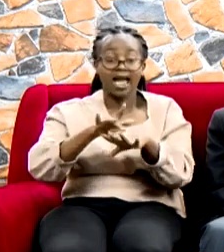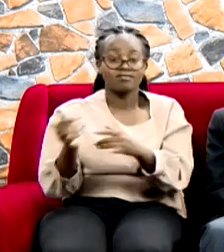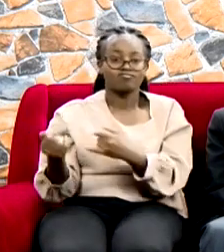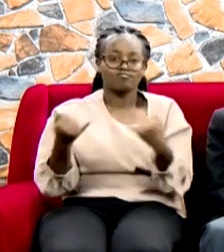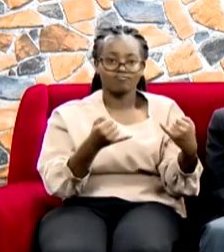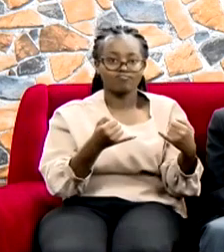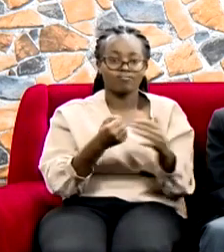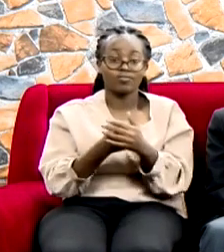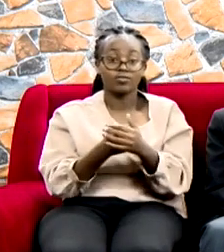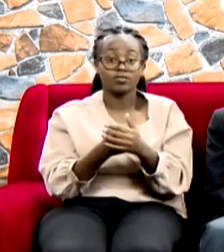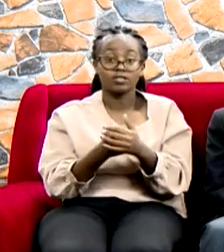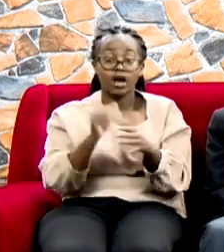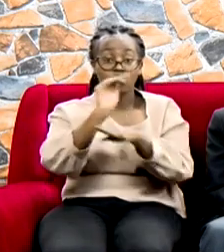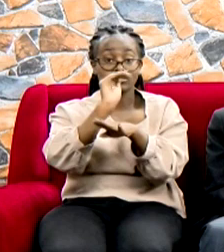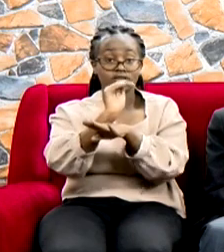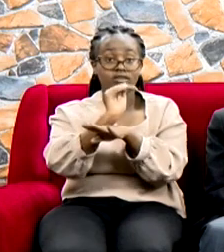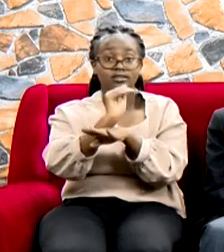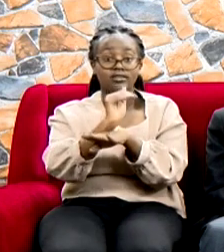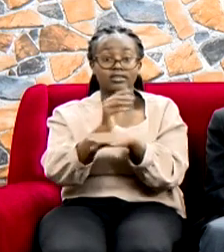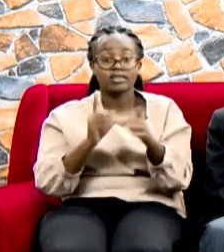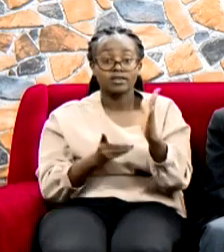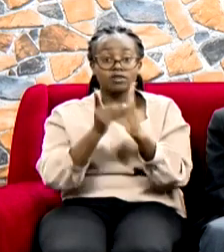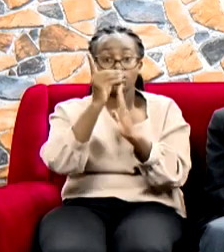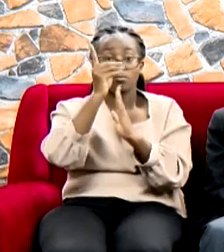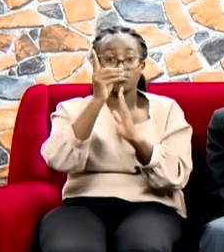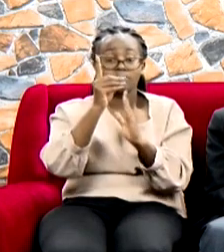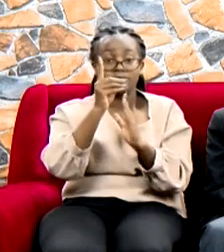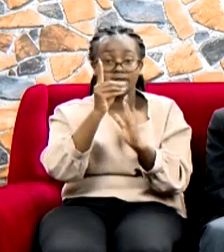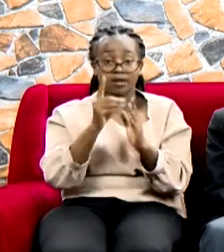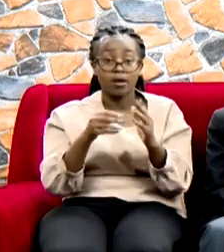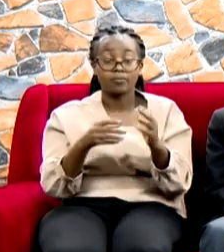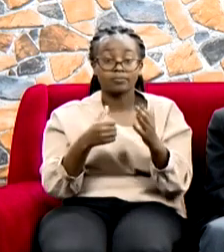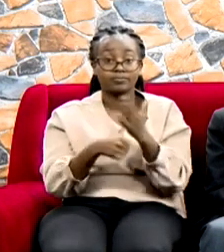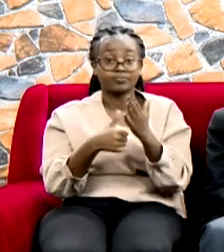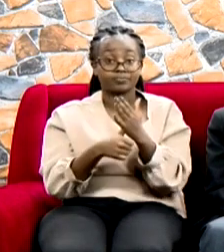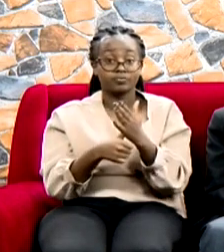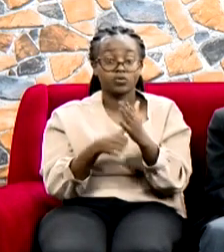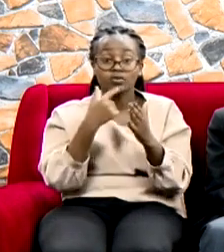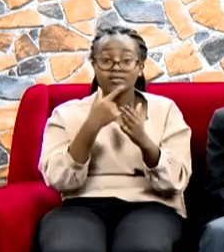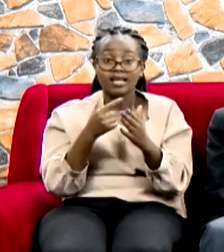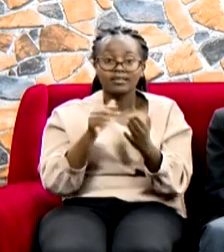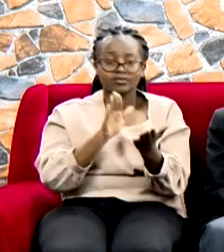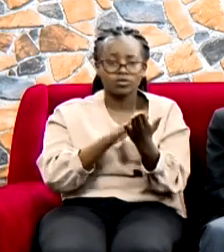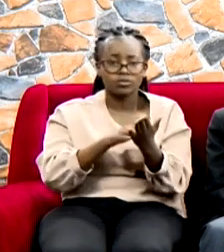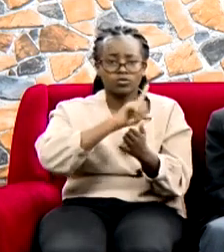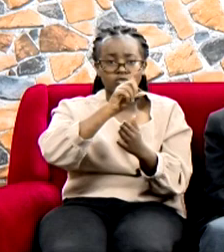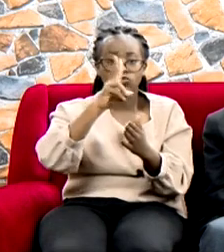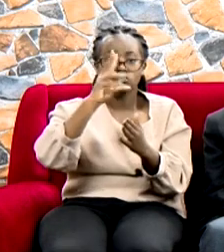is also a specialist consultant on developmental disorders. And like we say, please send in your